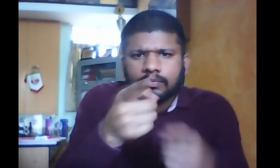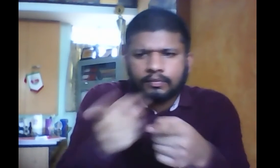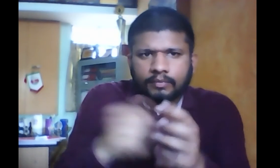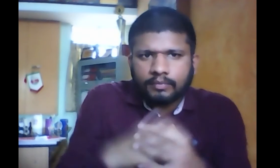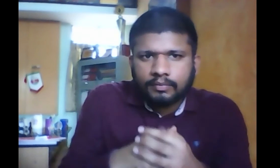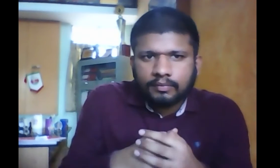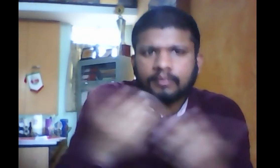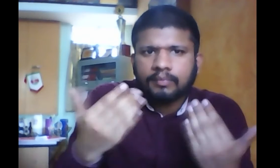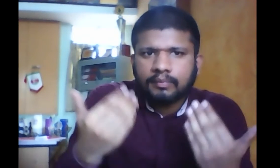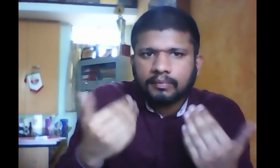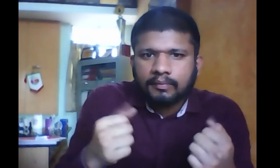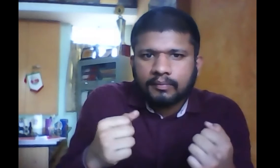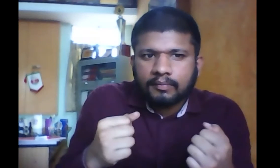Father. Can anybody guess?